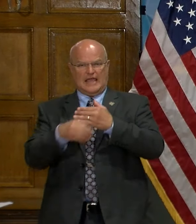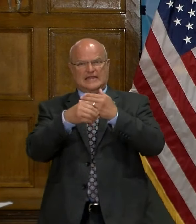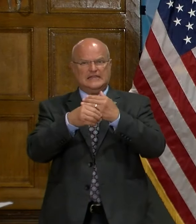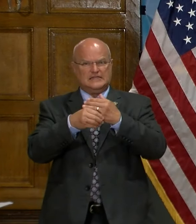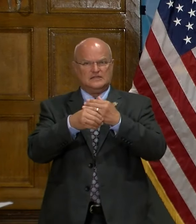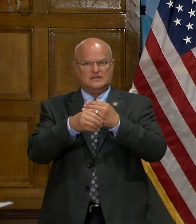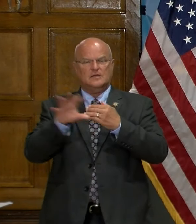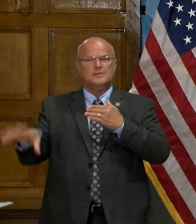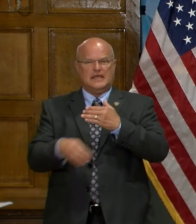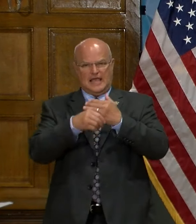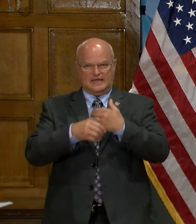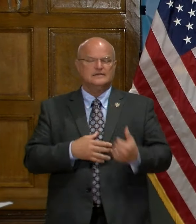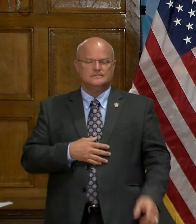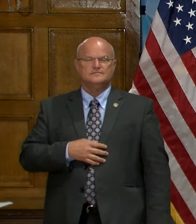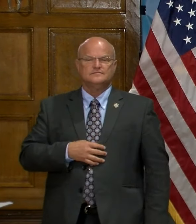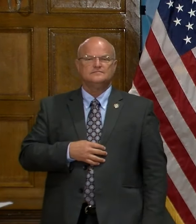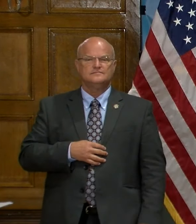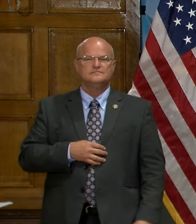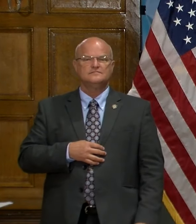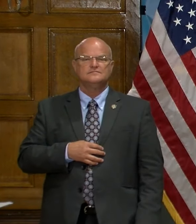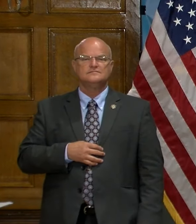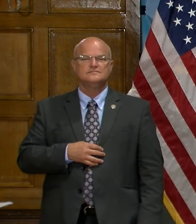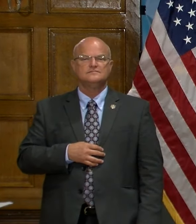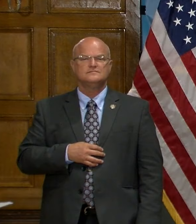added into? Being added.